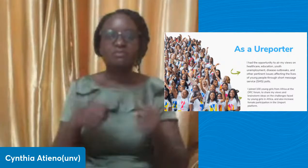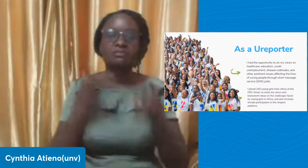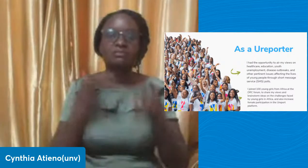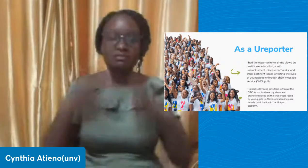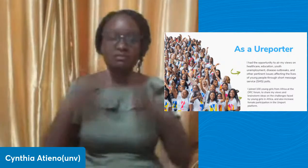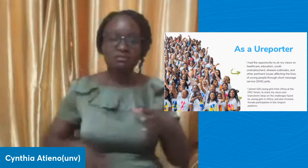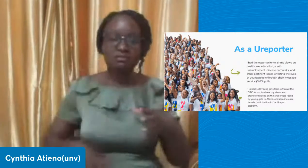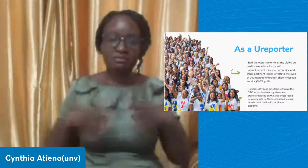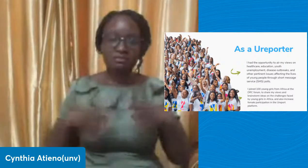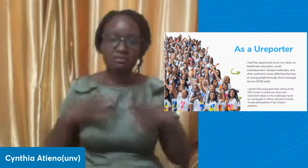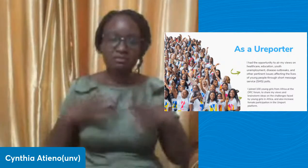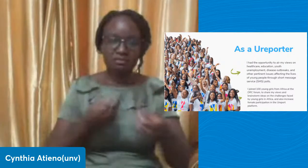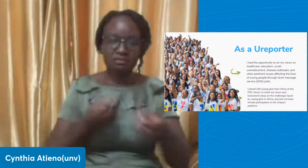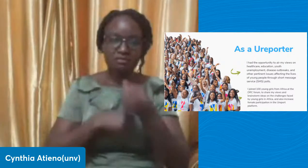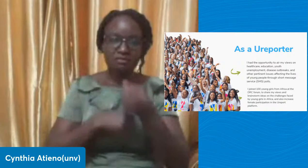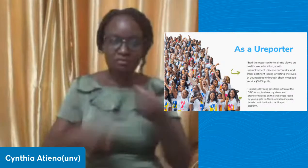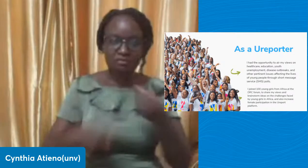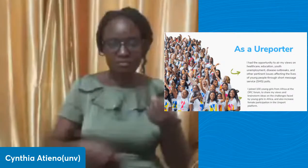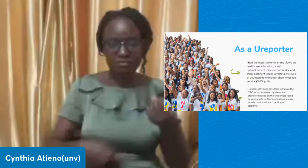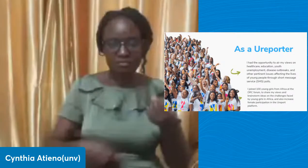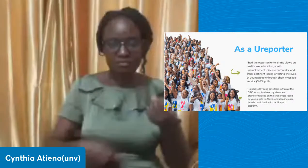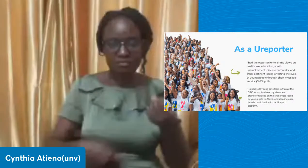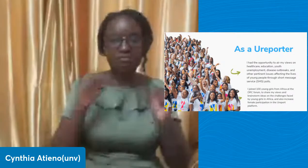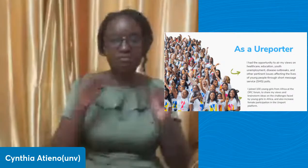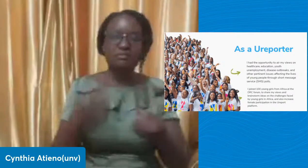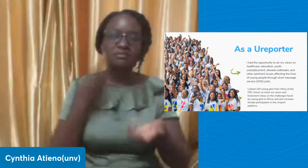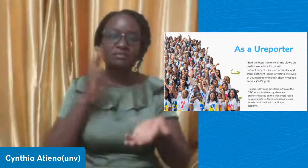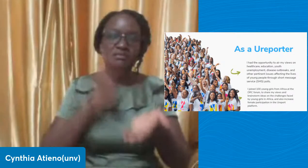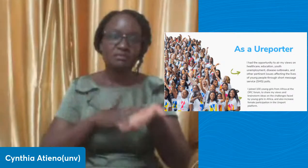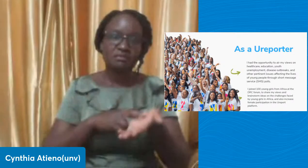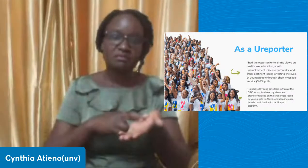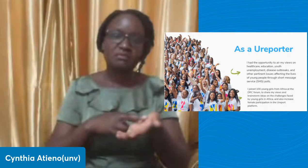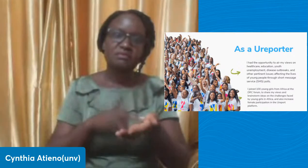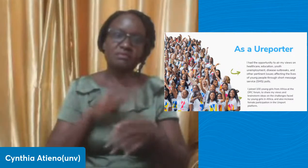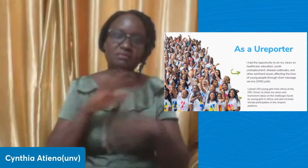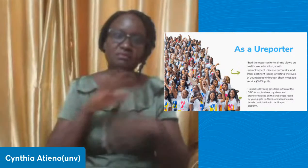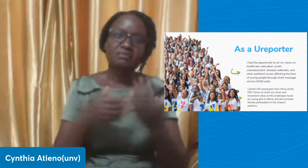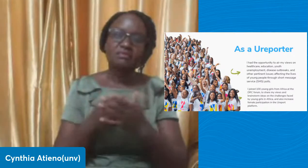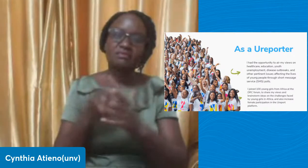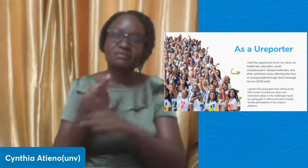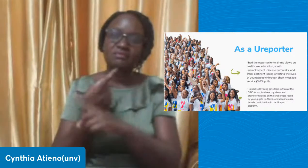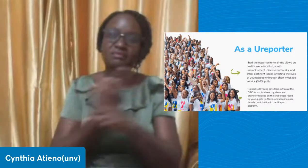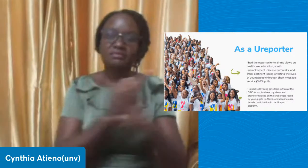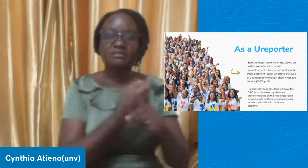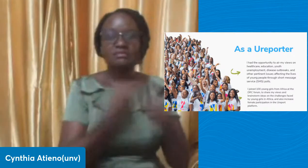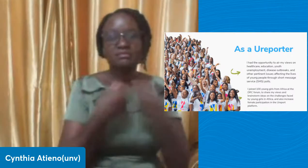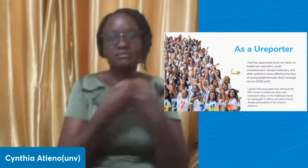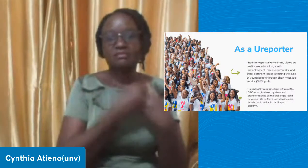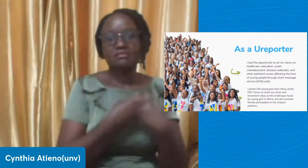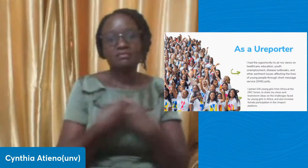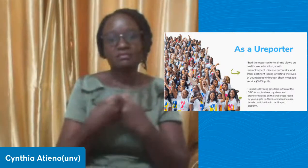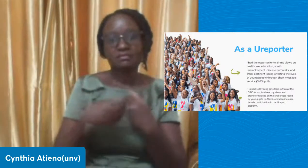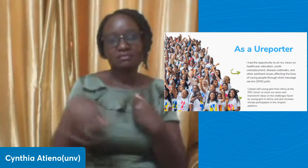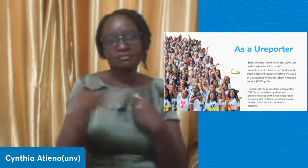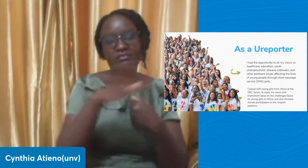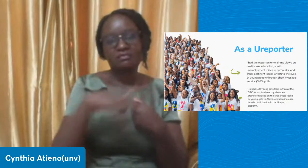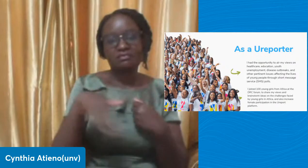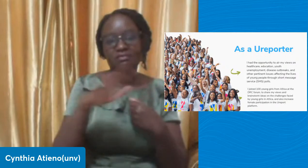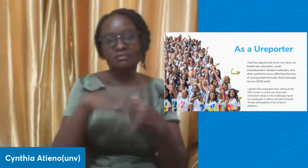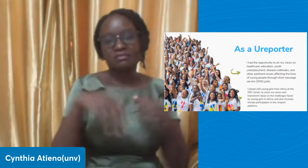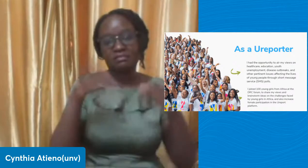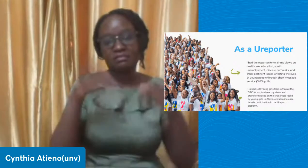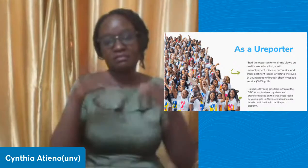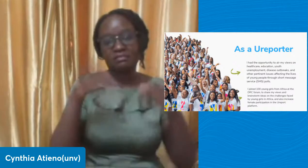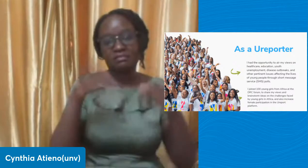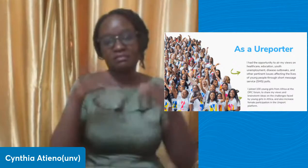action can be taken. Then also during December last year, I joined over